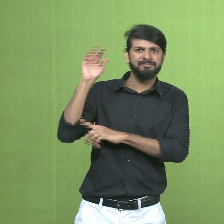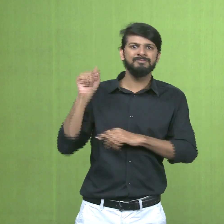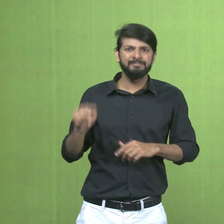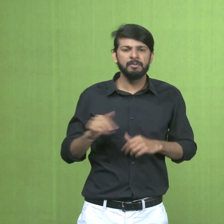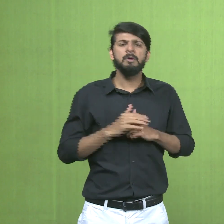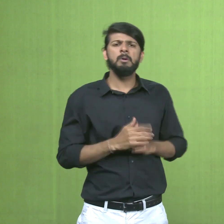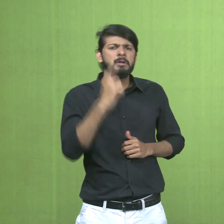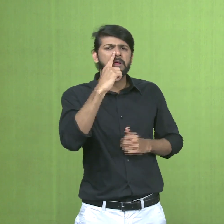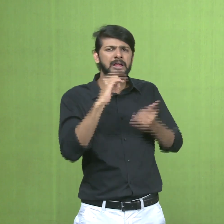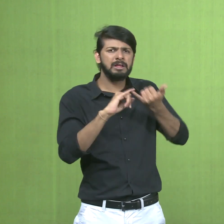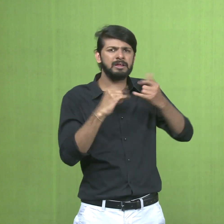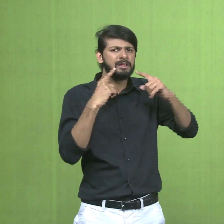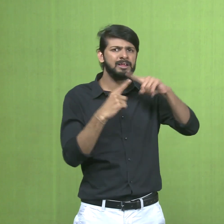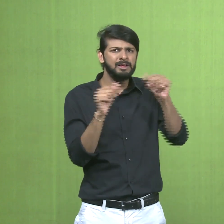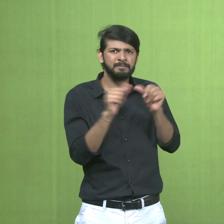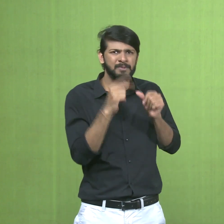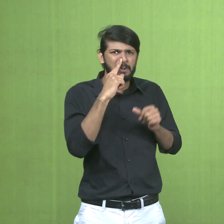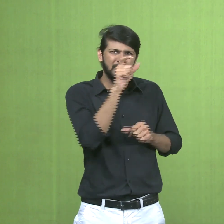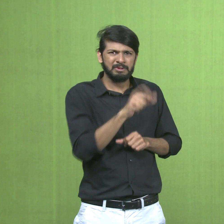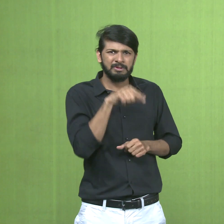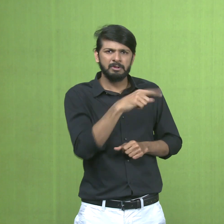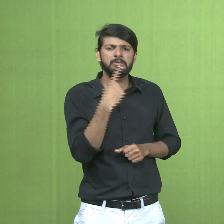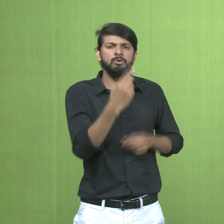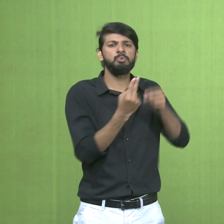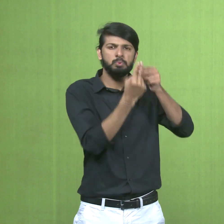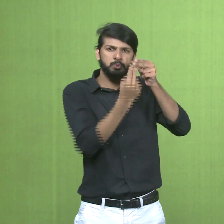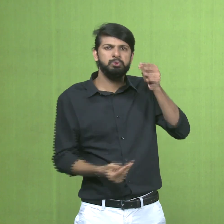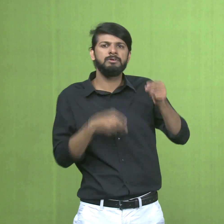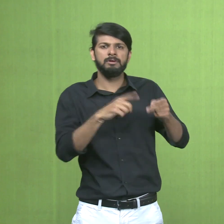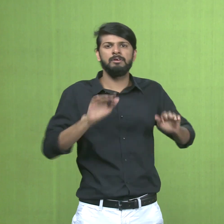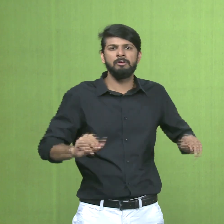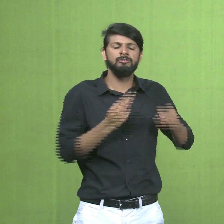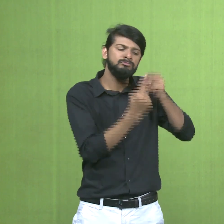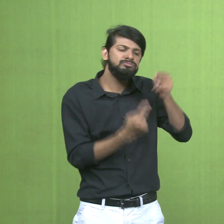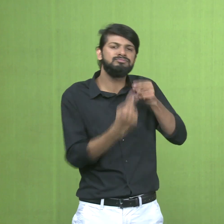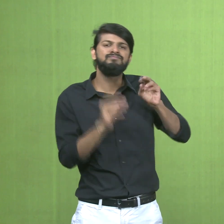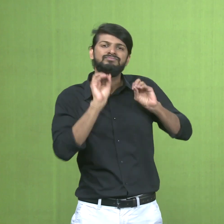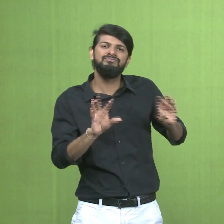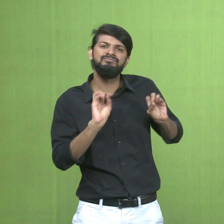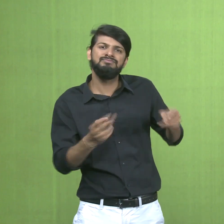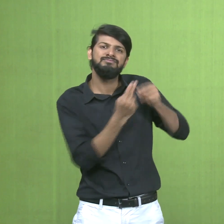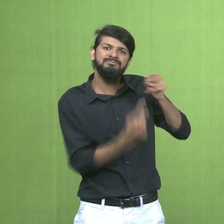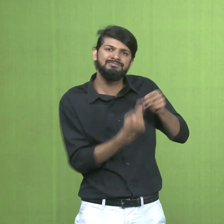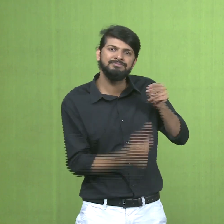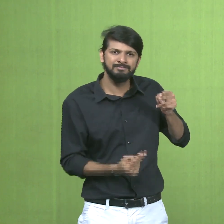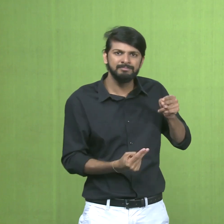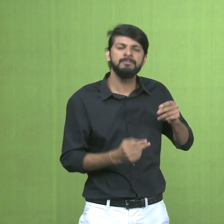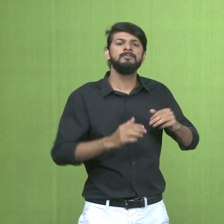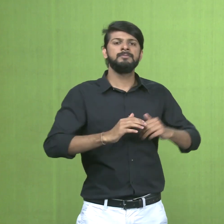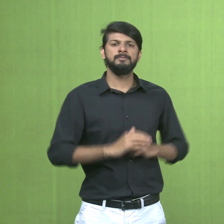on a rock under a tree, and Sita is telling her sons a story.